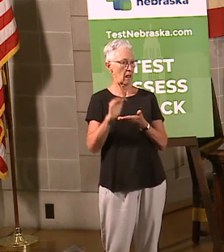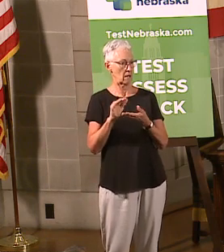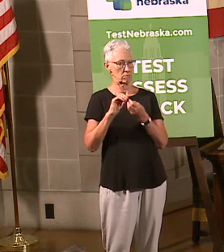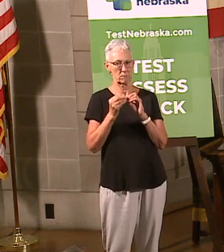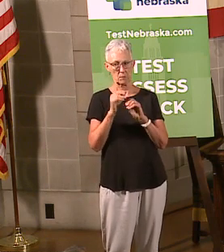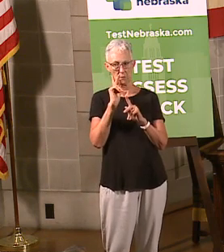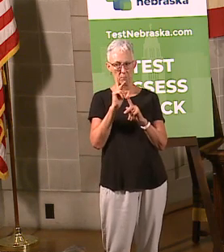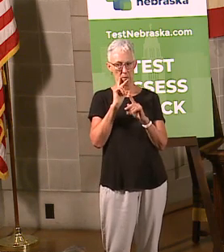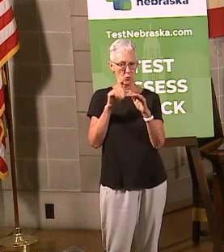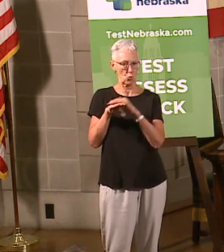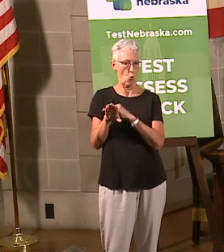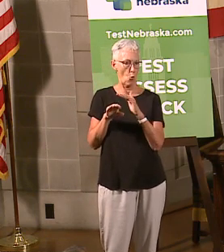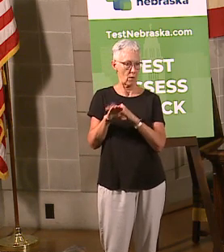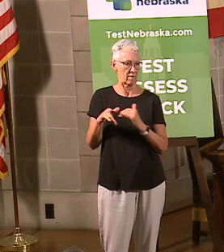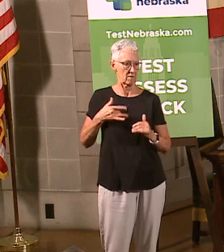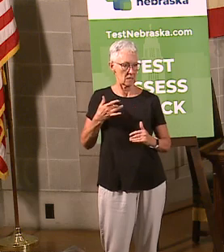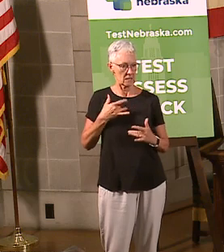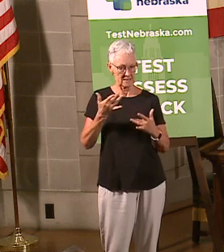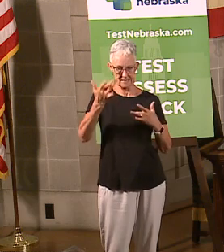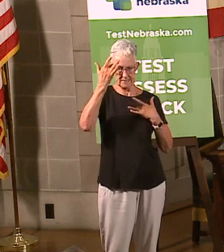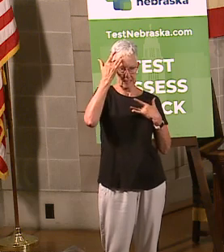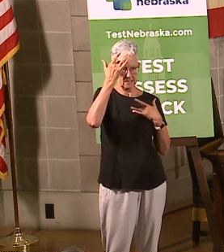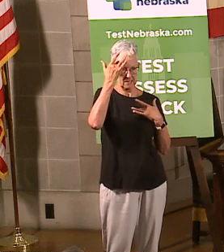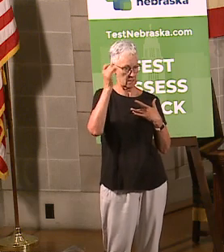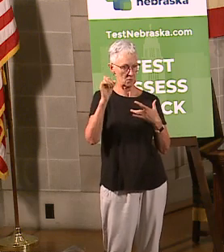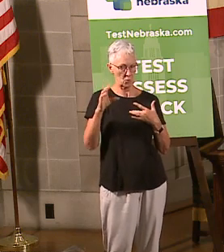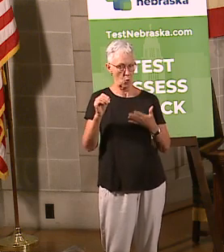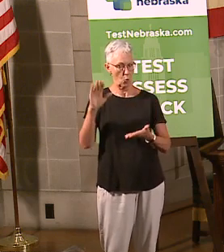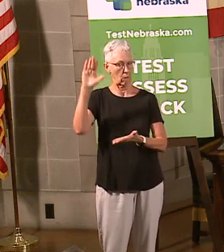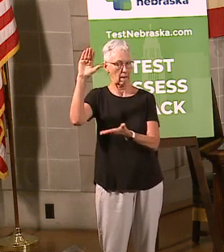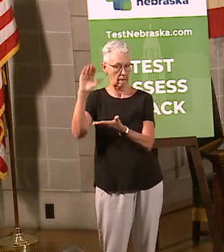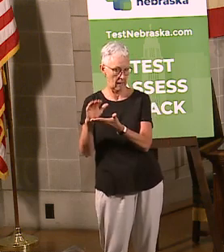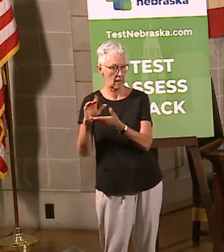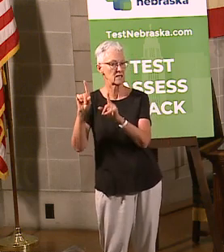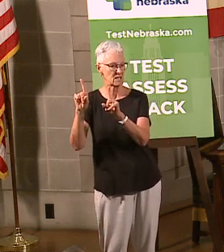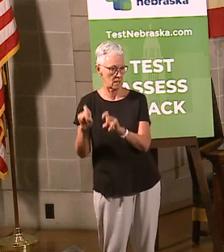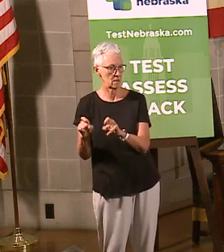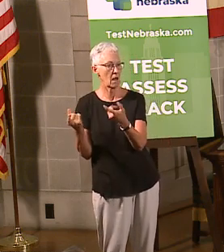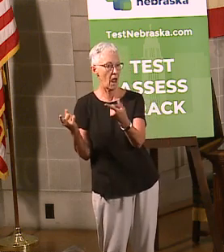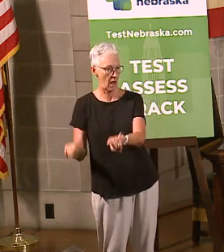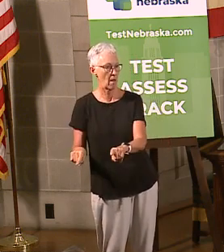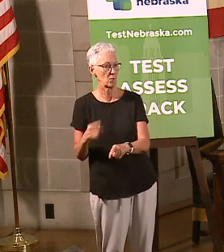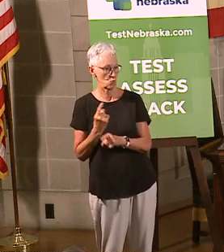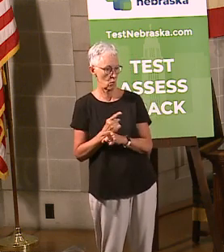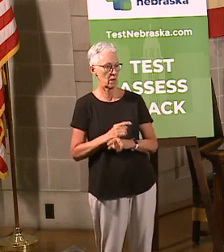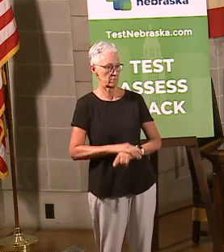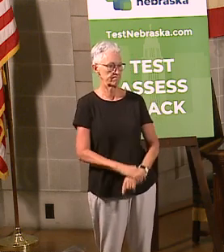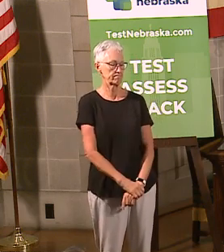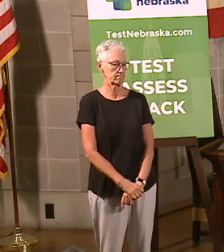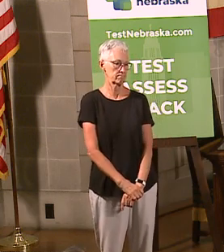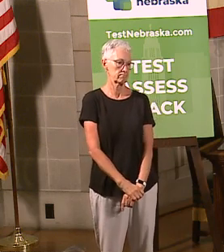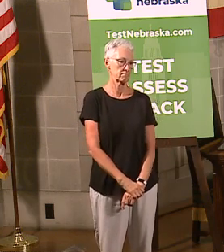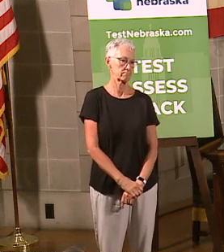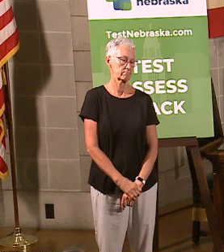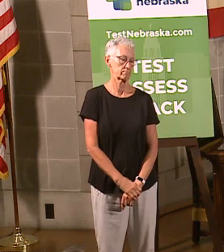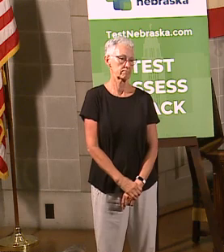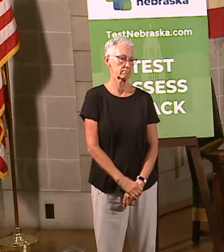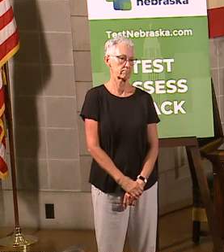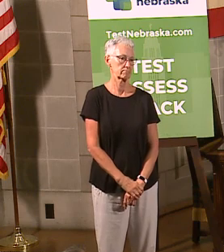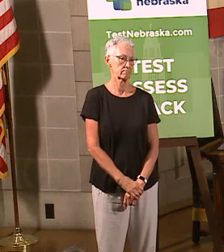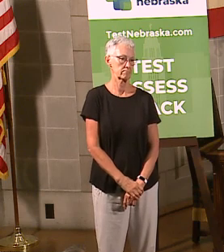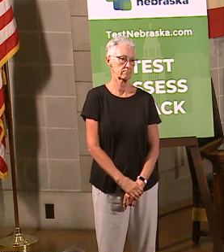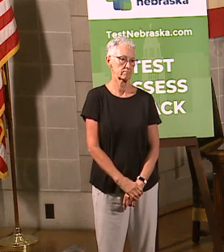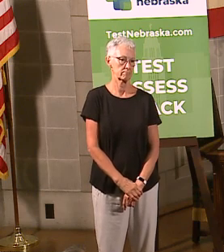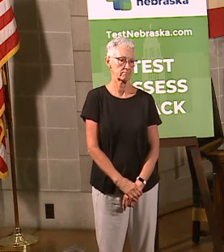or the exposures that they think that they have coronavirus, and so there's just fewer tests being done. She also wants to know, since